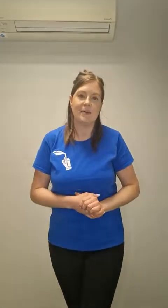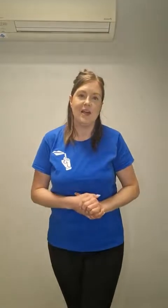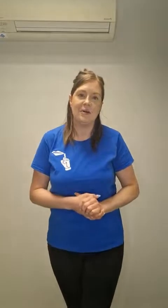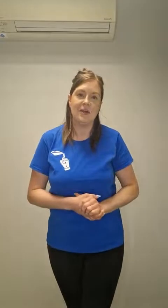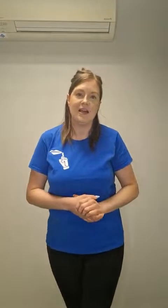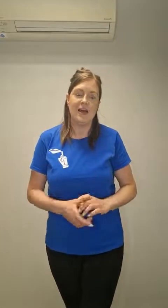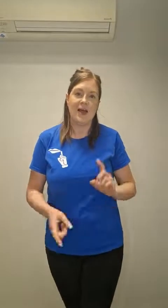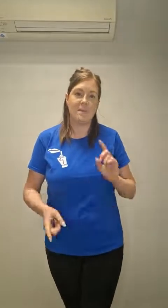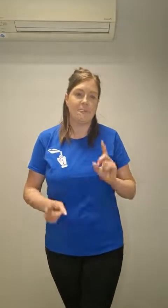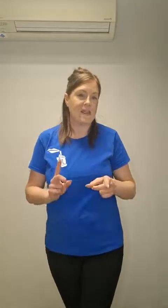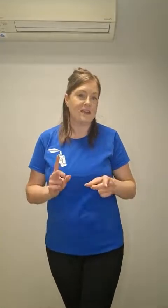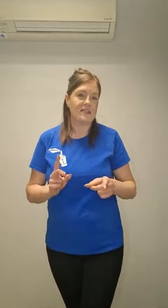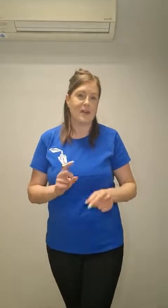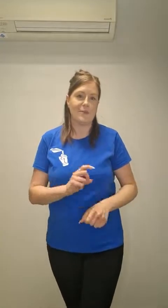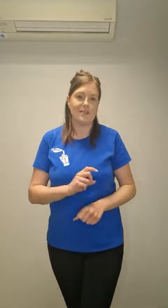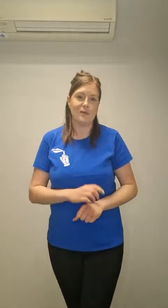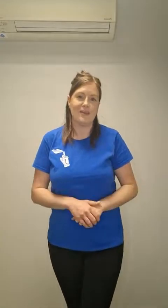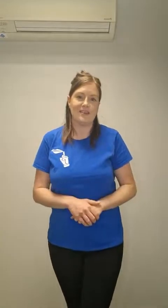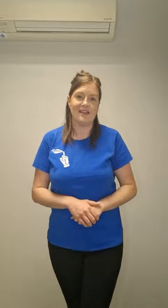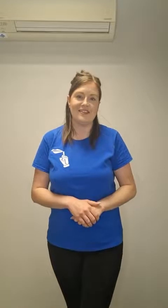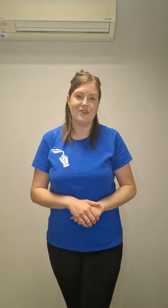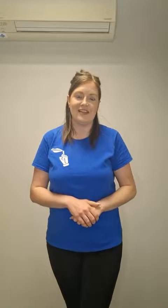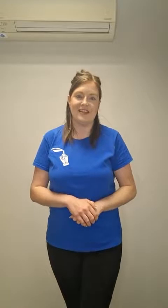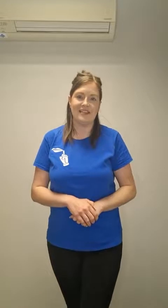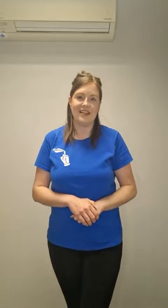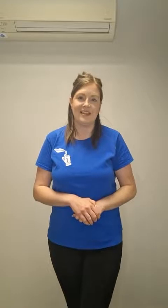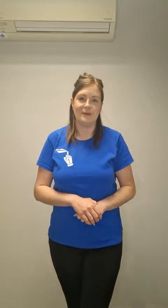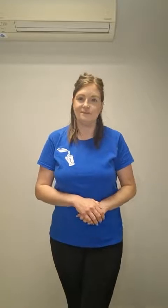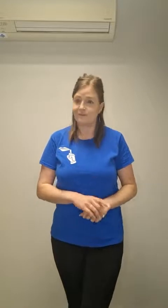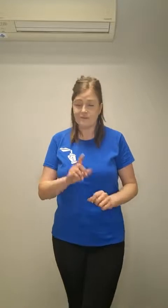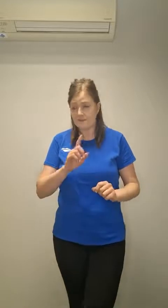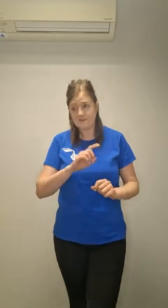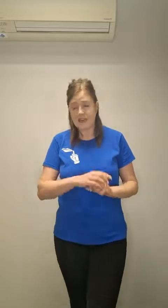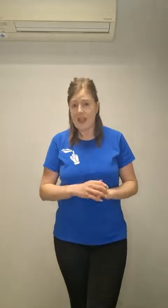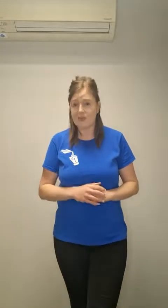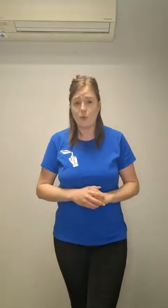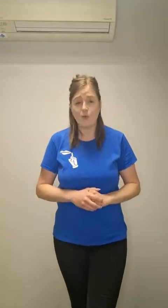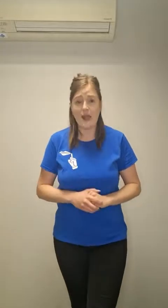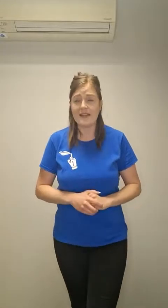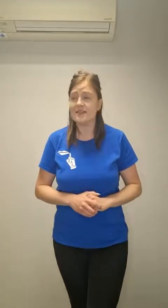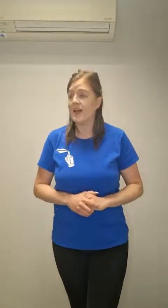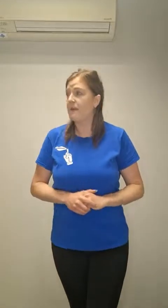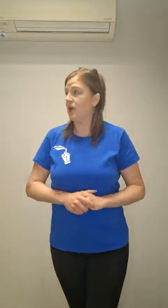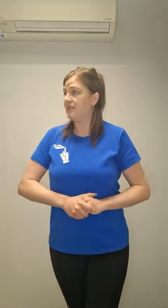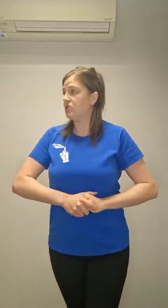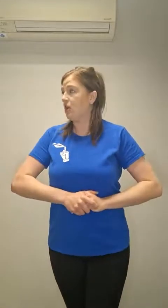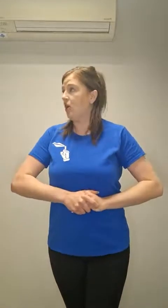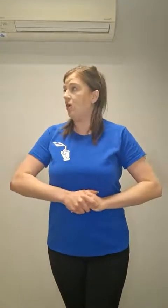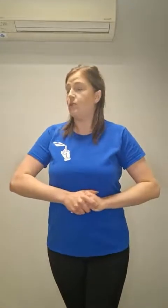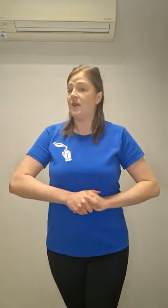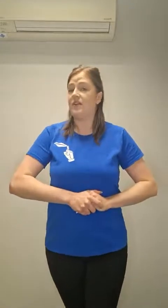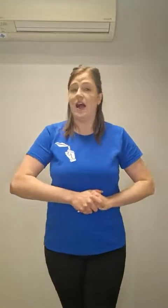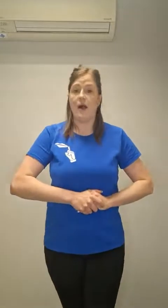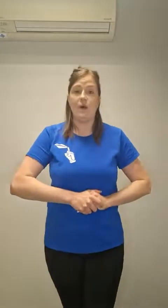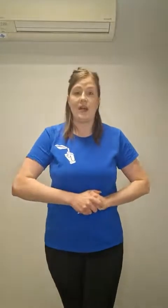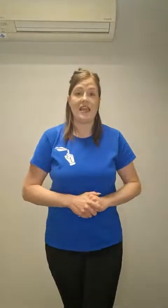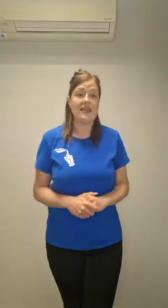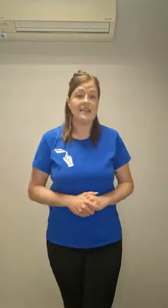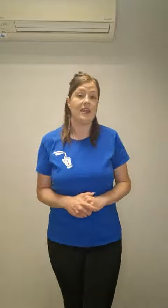up, these are going to be some great signs that you can learn together. As always, I'm going to start off with our key skills